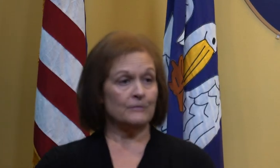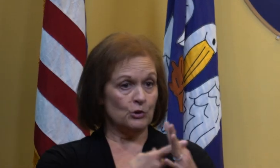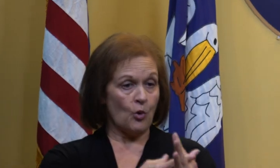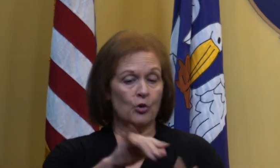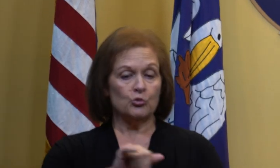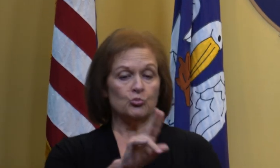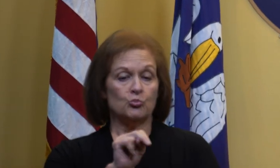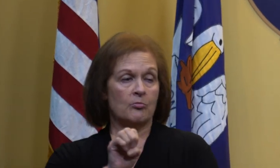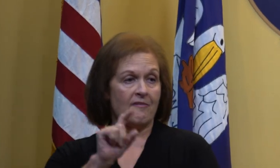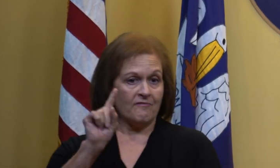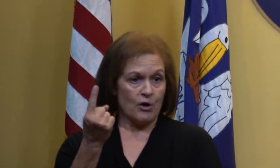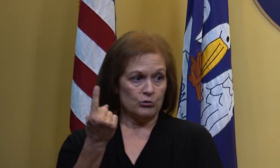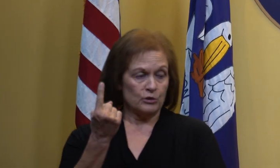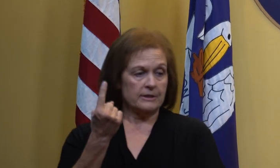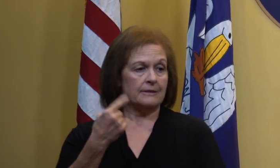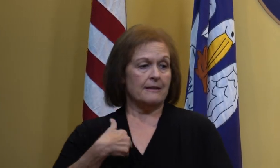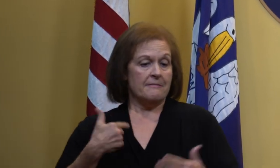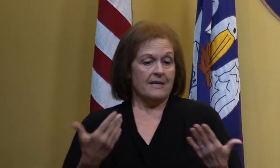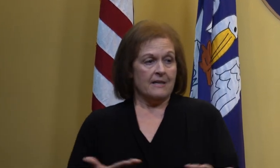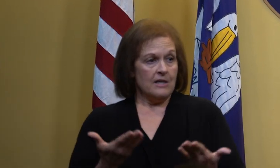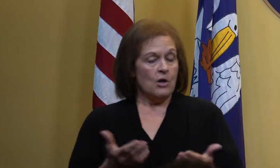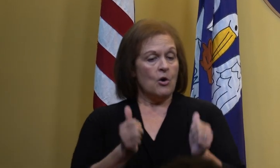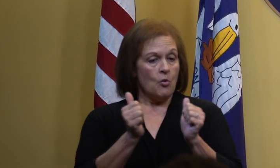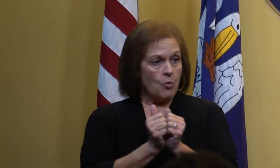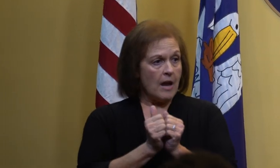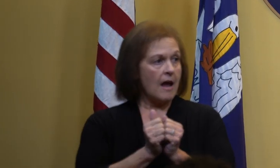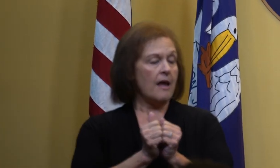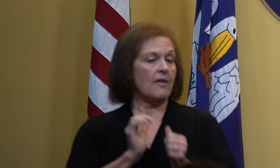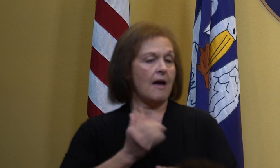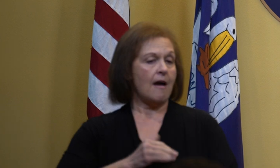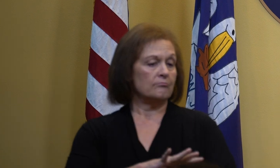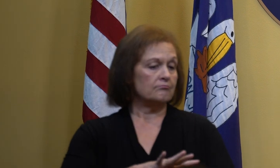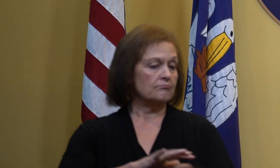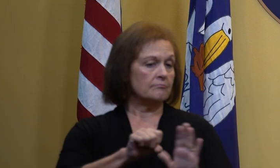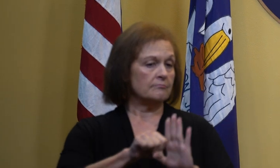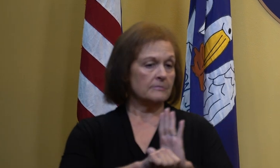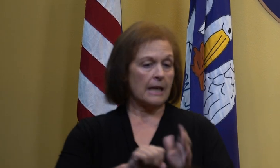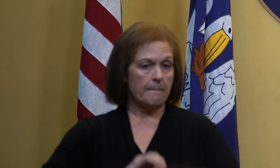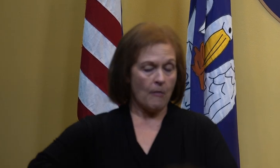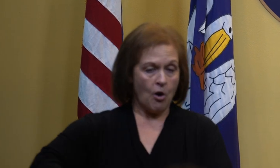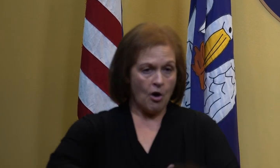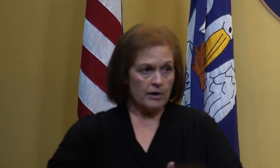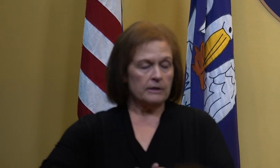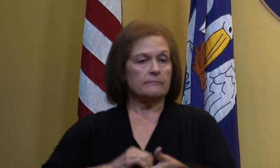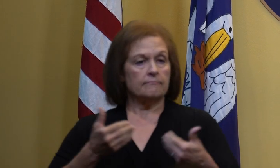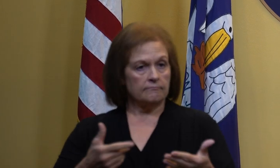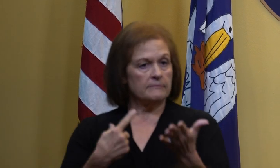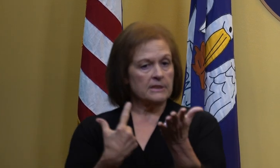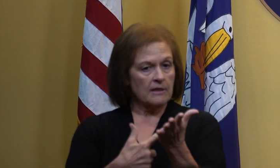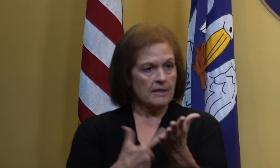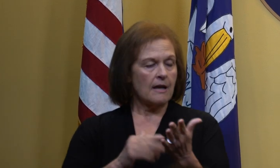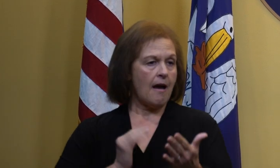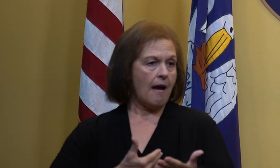as we know, June 1st. I'm standing here along with local, state, and federal partners to discuss our